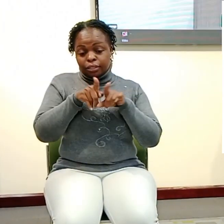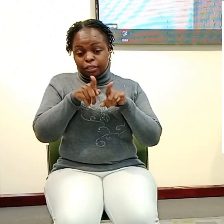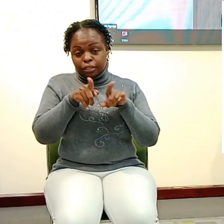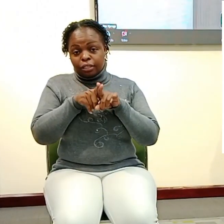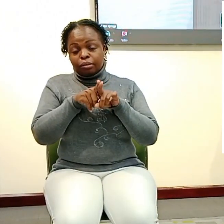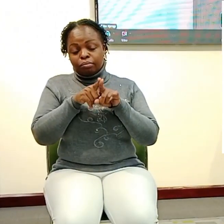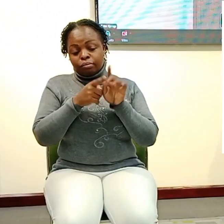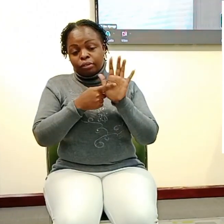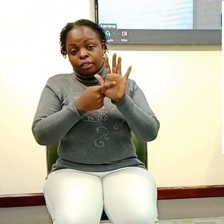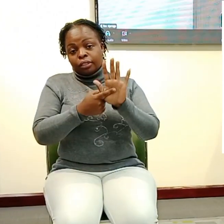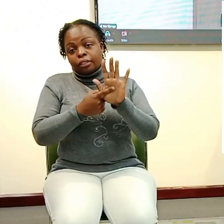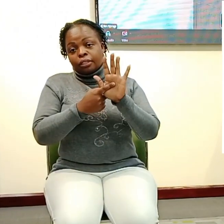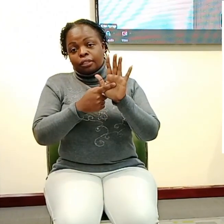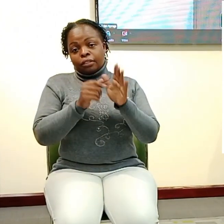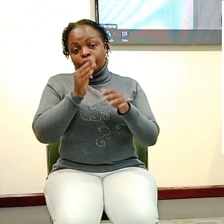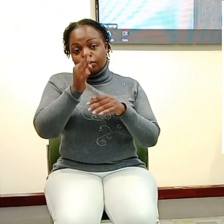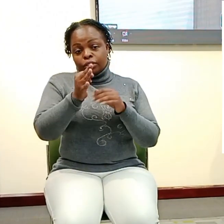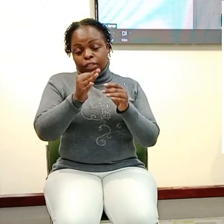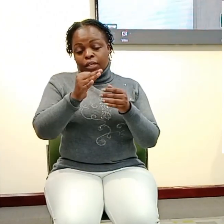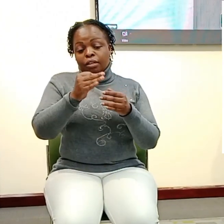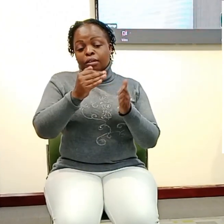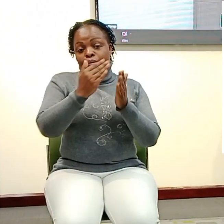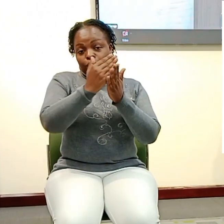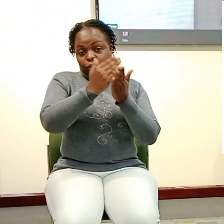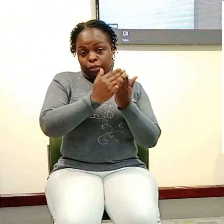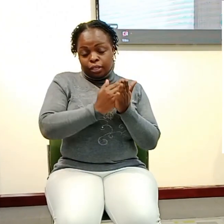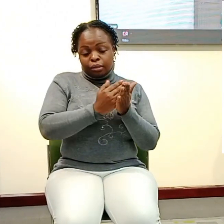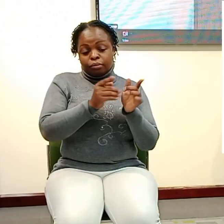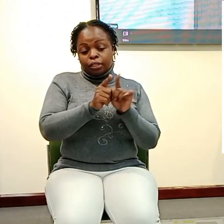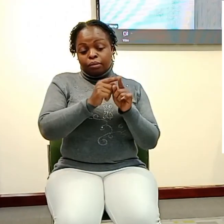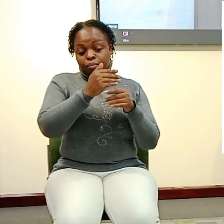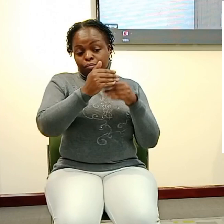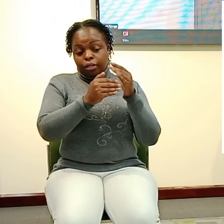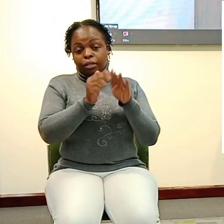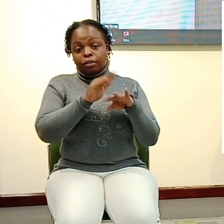our future programming because we want to build on this momentum.